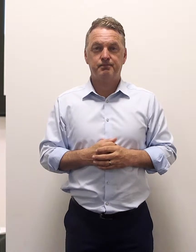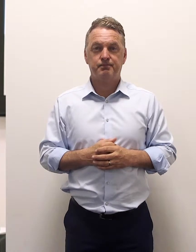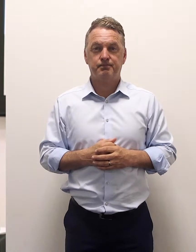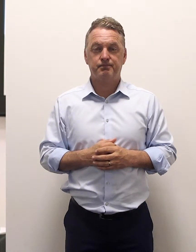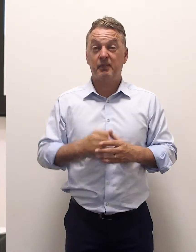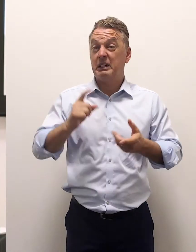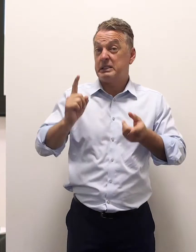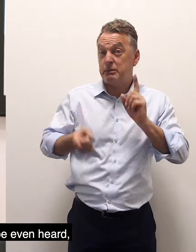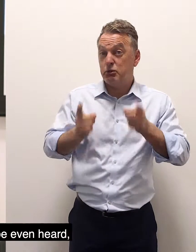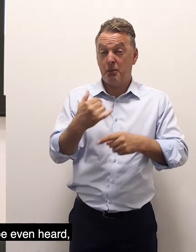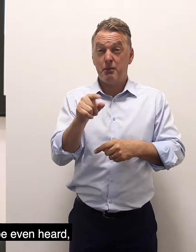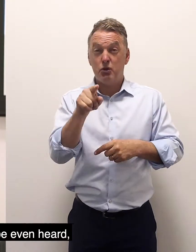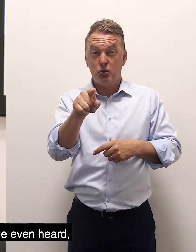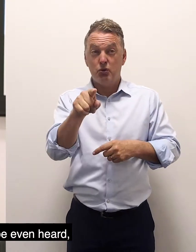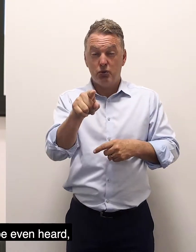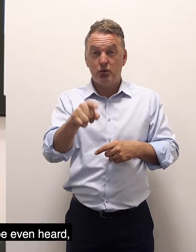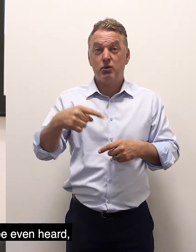it.